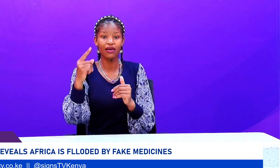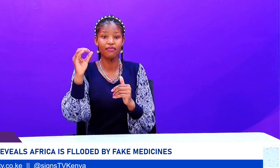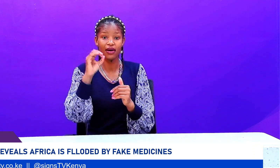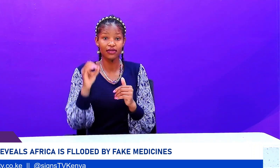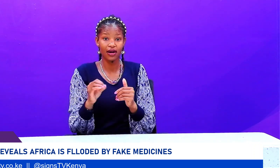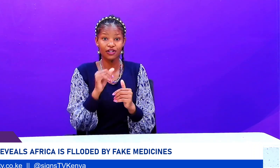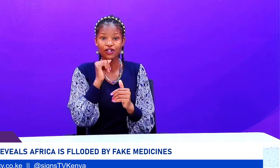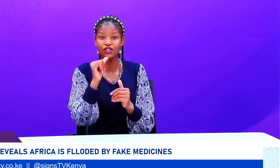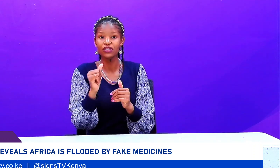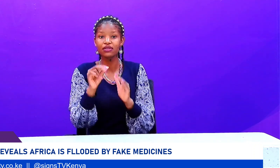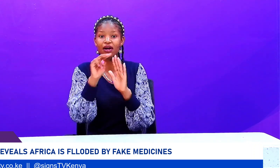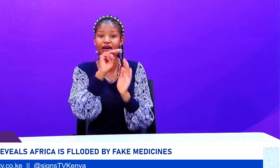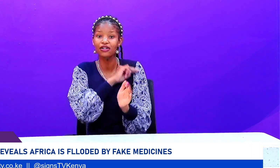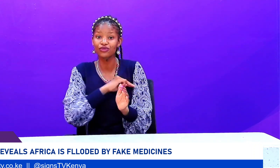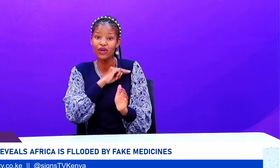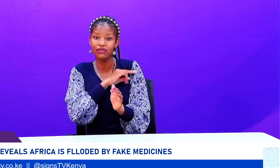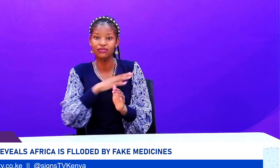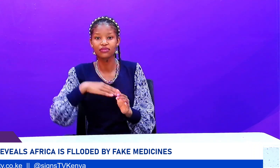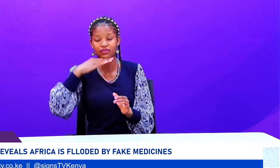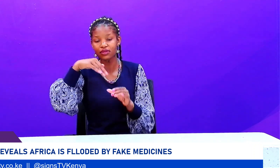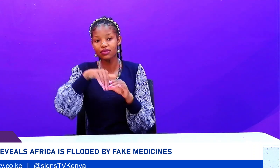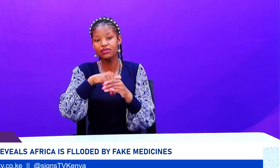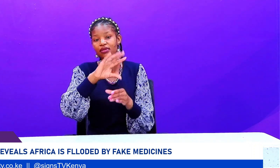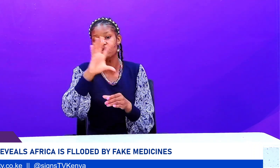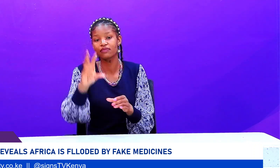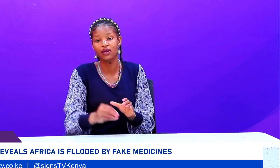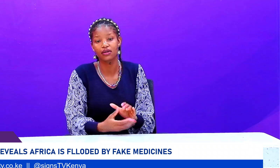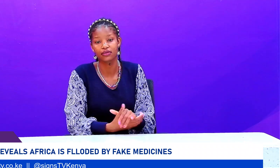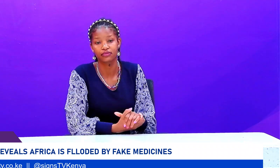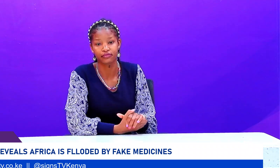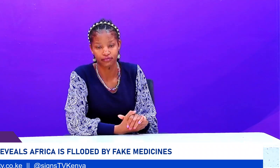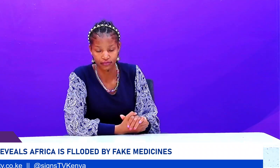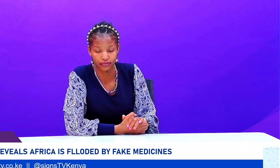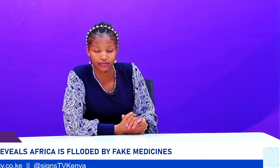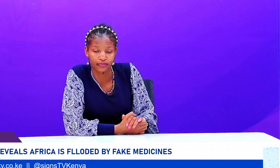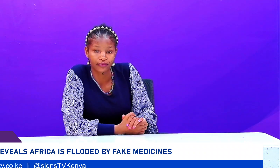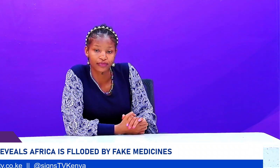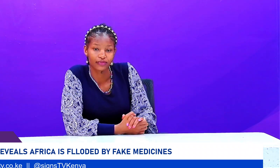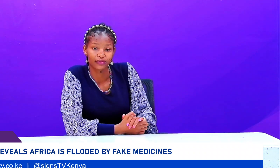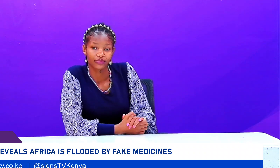than 100,000 unnecessary deaths in Africa.